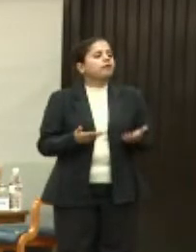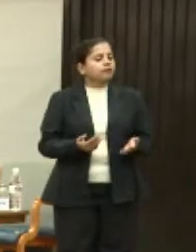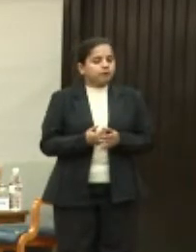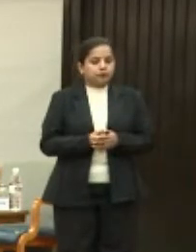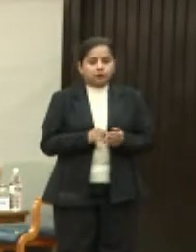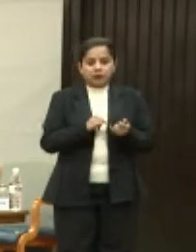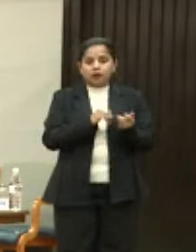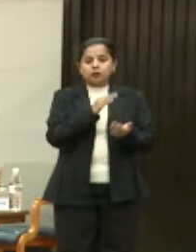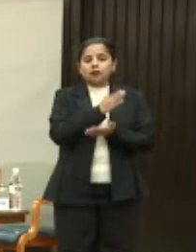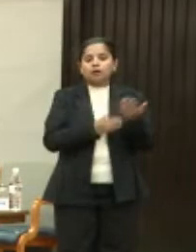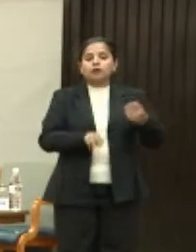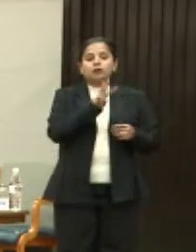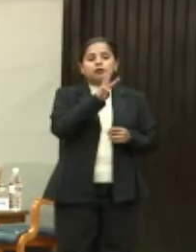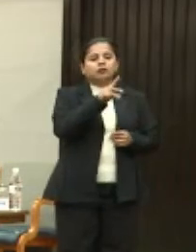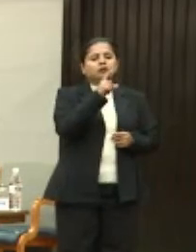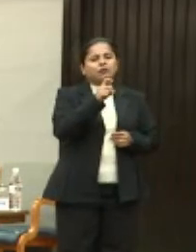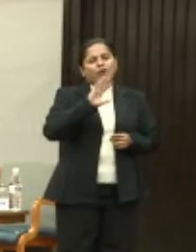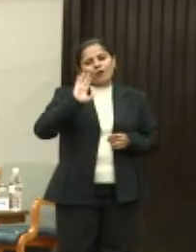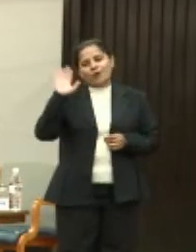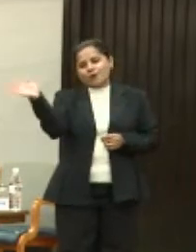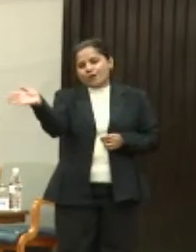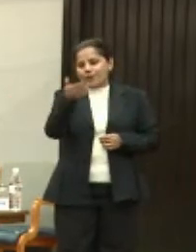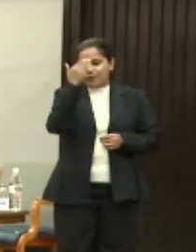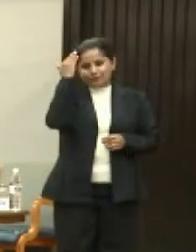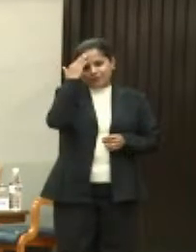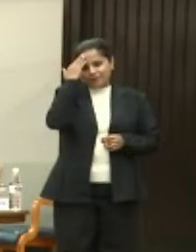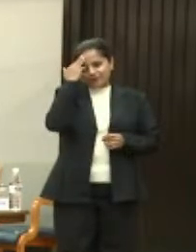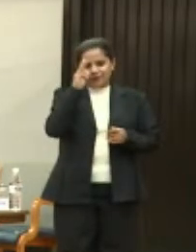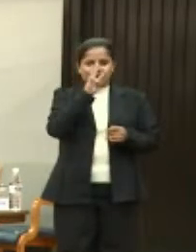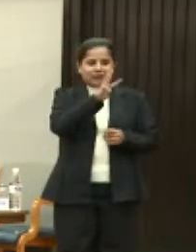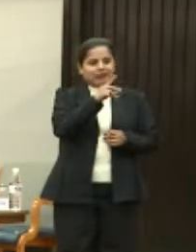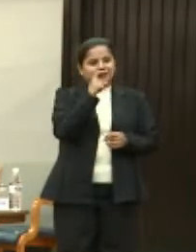Section 377, everyone knows about section